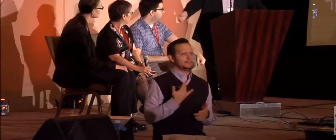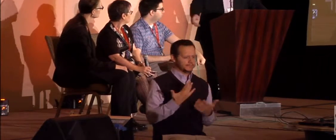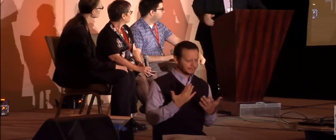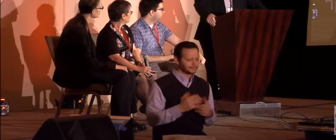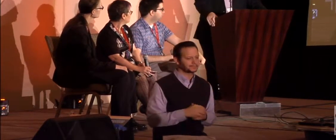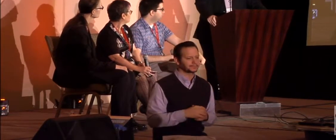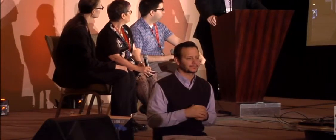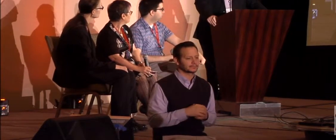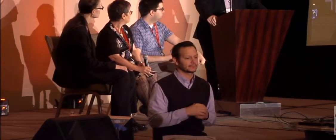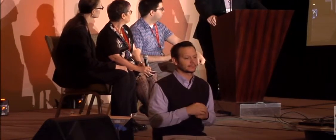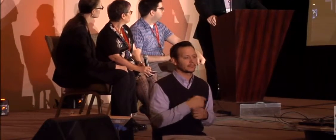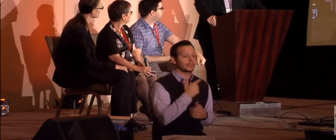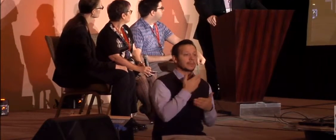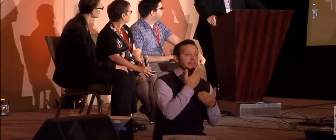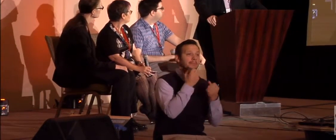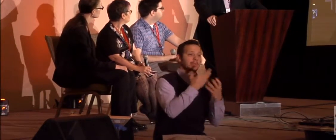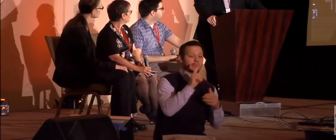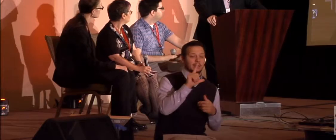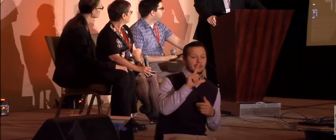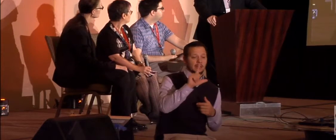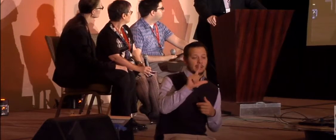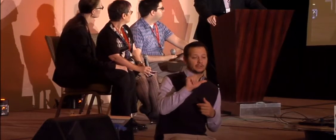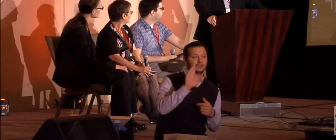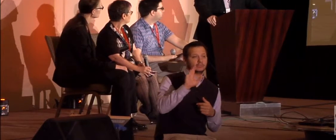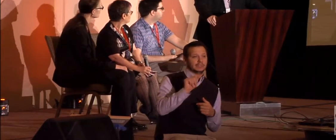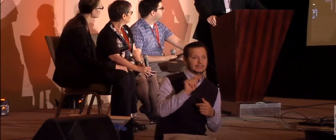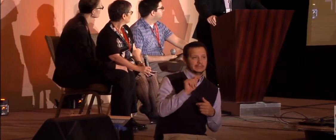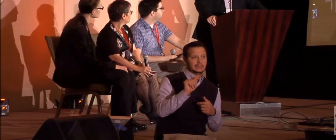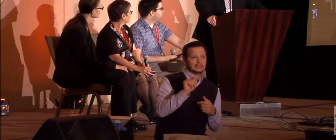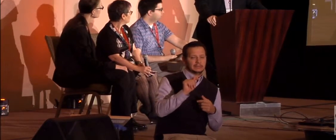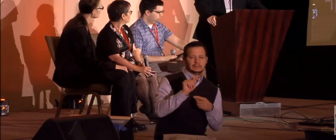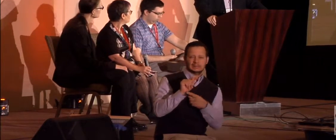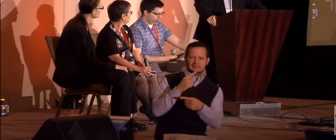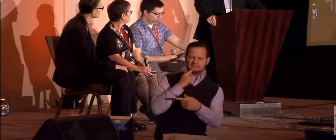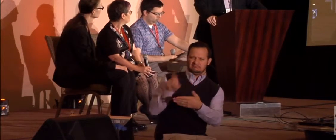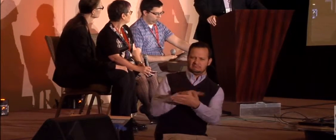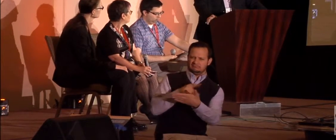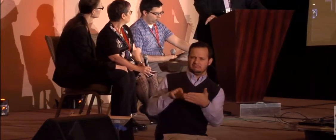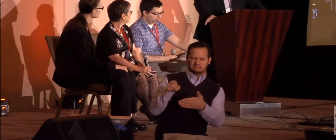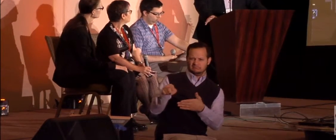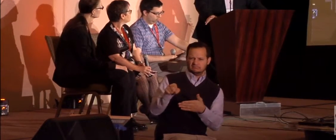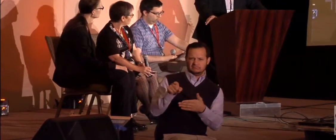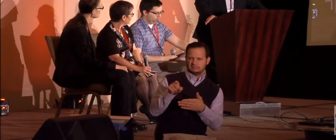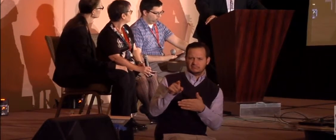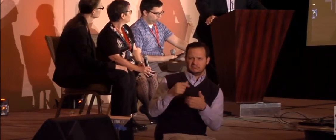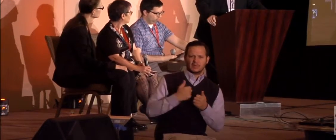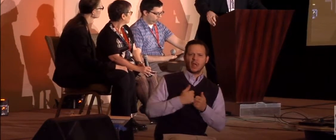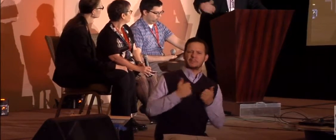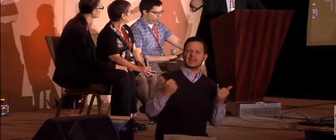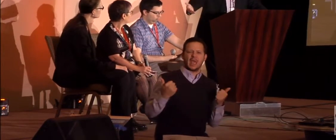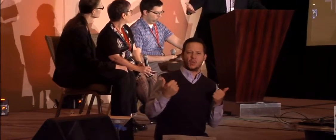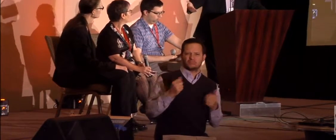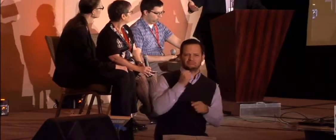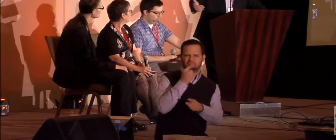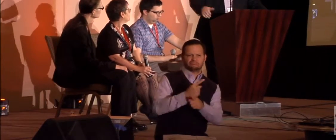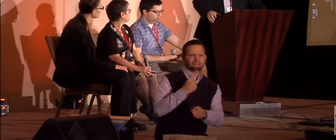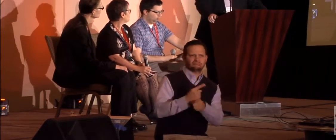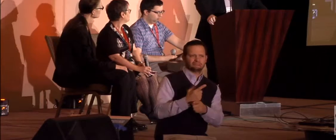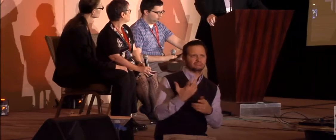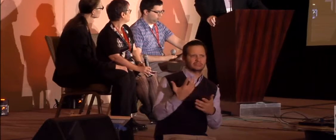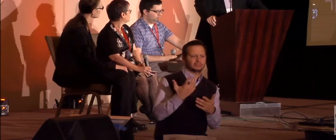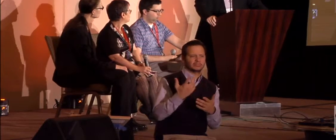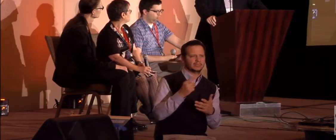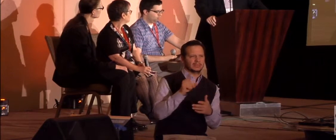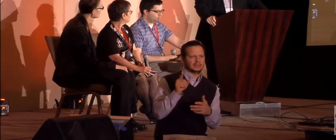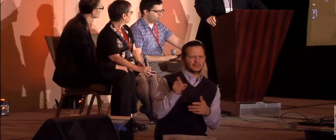from LGBT activists who say, you know, you're misappropriating coming out on even the most basic level,